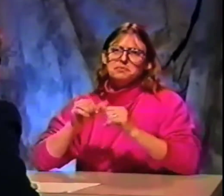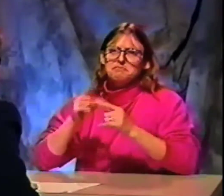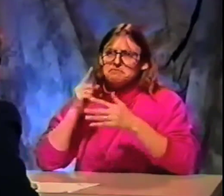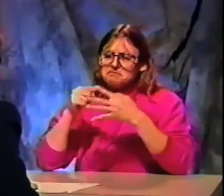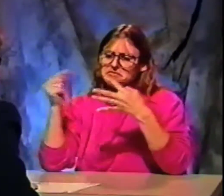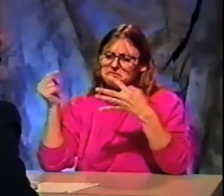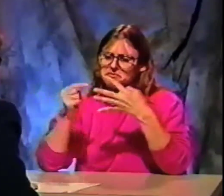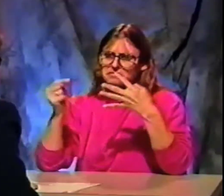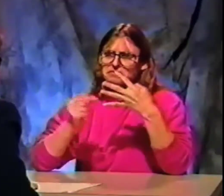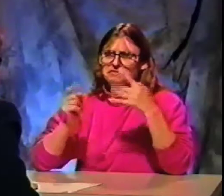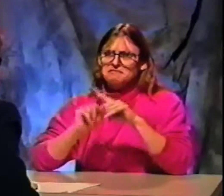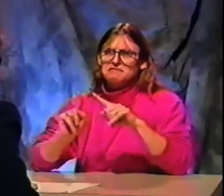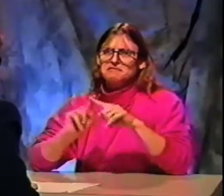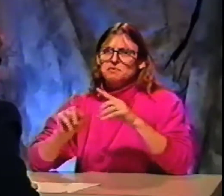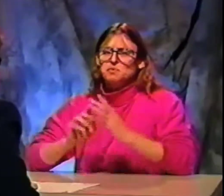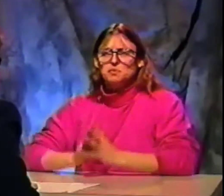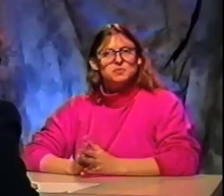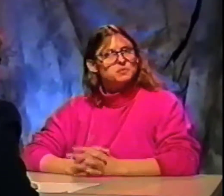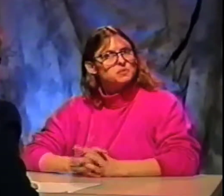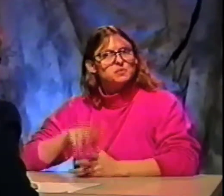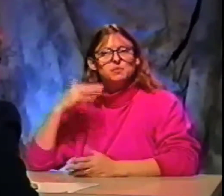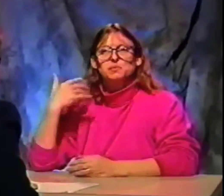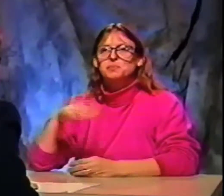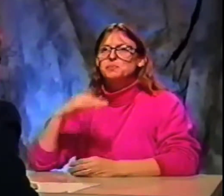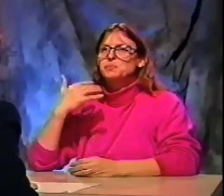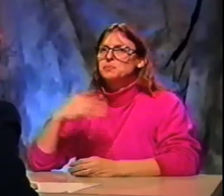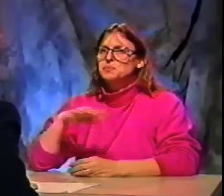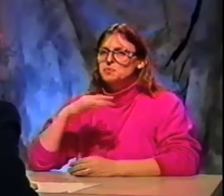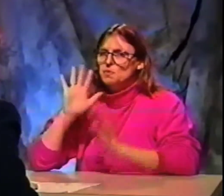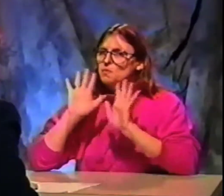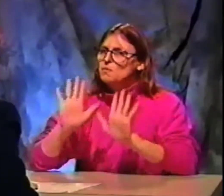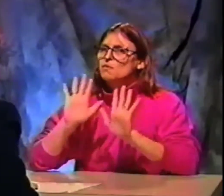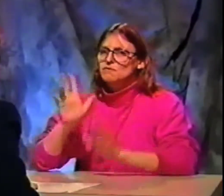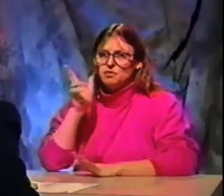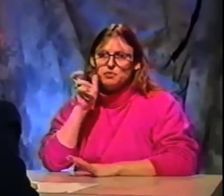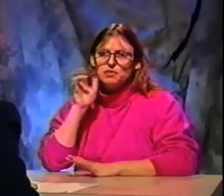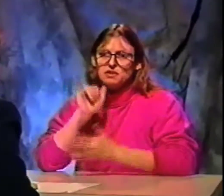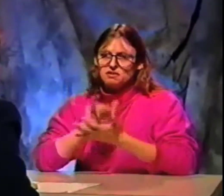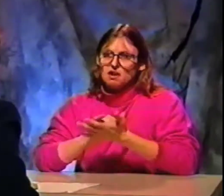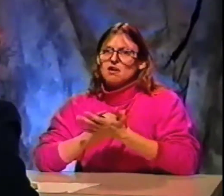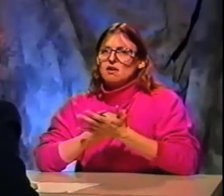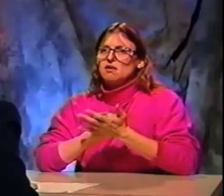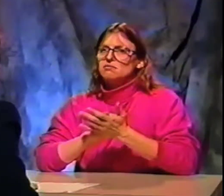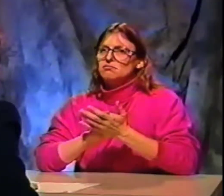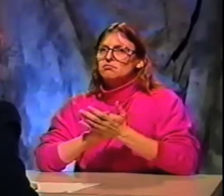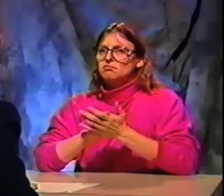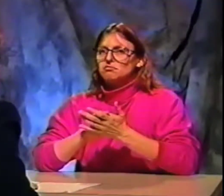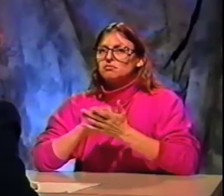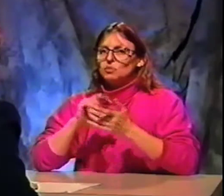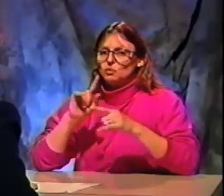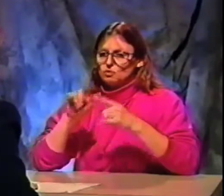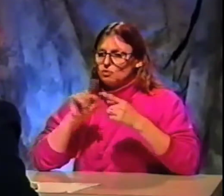It was a lecture-based class. We went over quite a few different points. It was really, really good to hear all